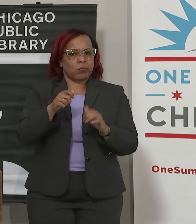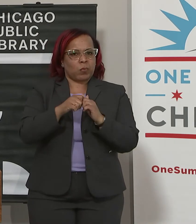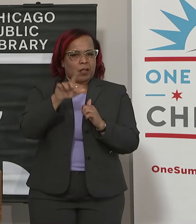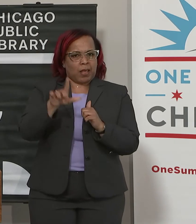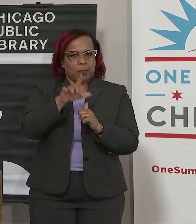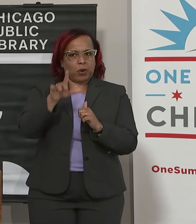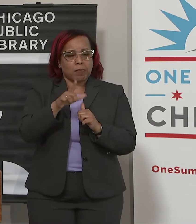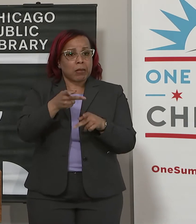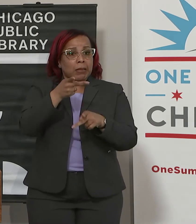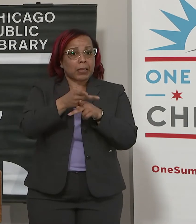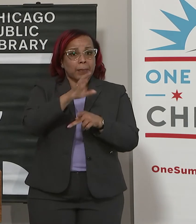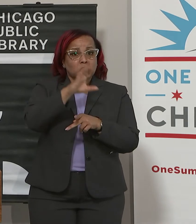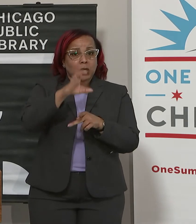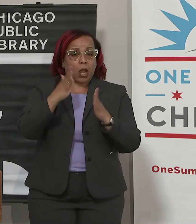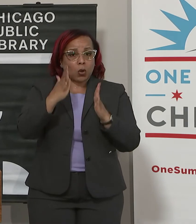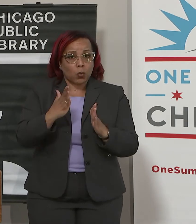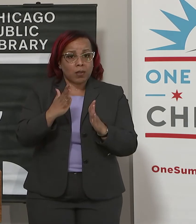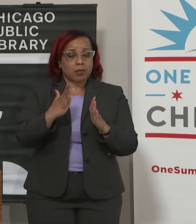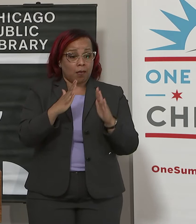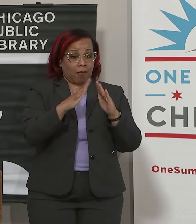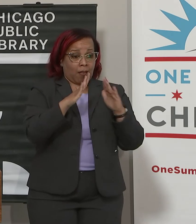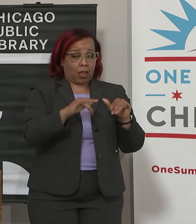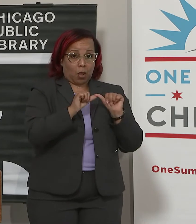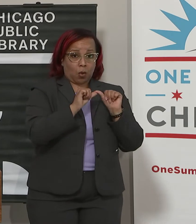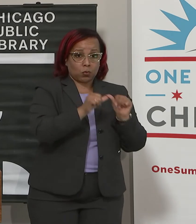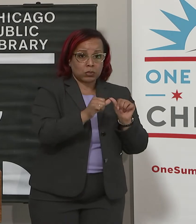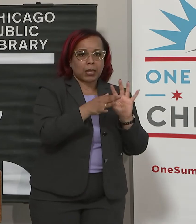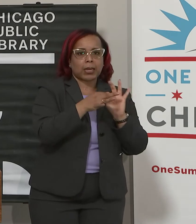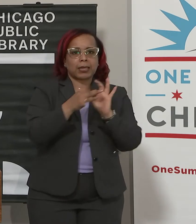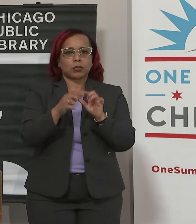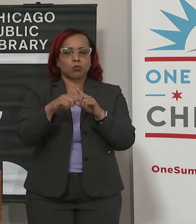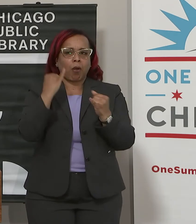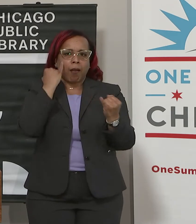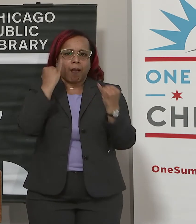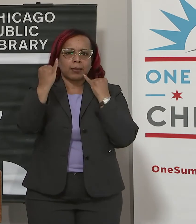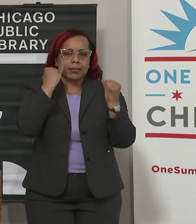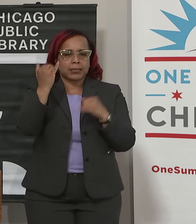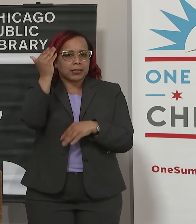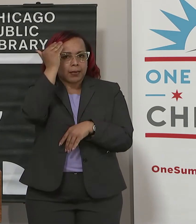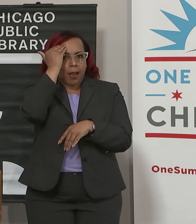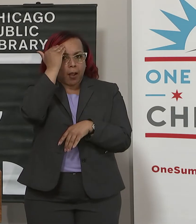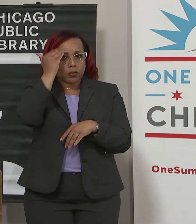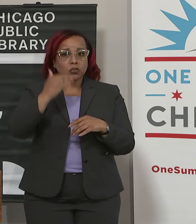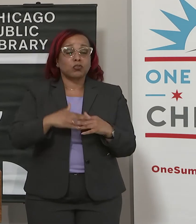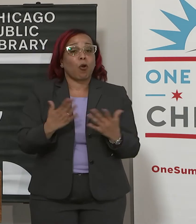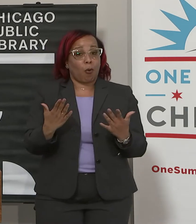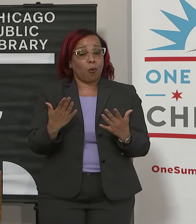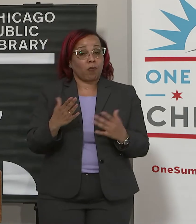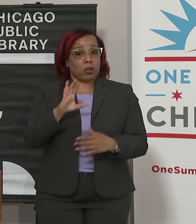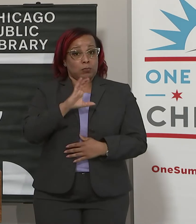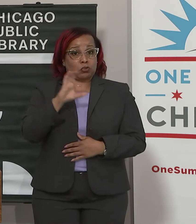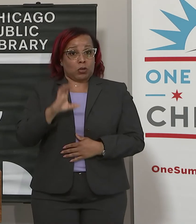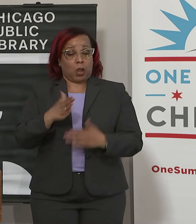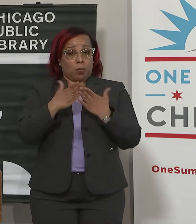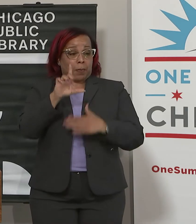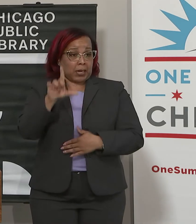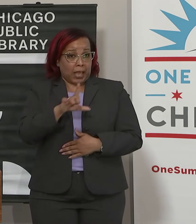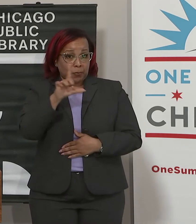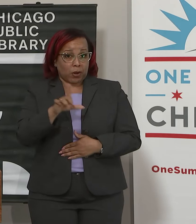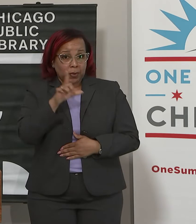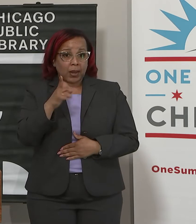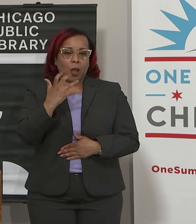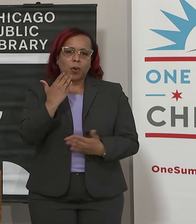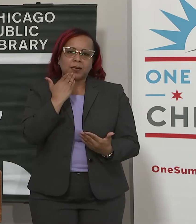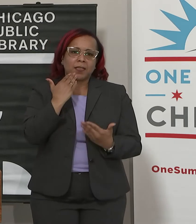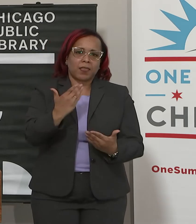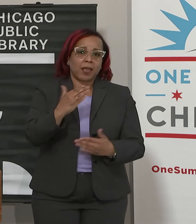libraries, keeping Chicagoans both housed and connected to ideas and knowledge. So on behalf of Chicago Public Library, I'd